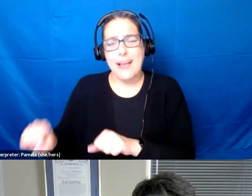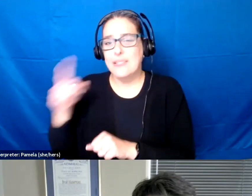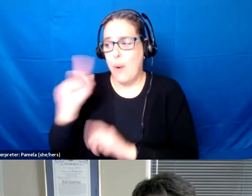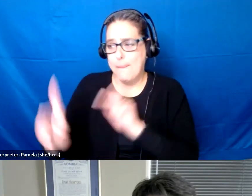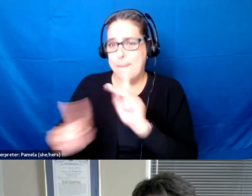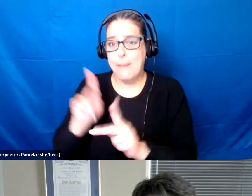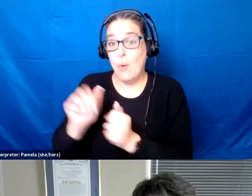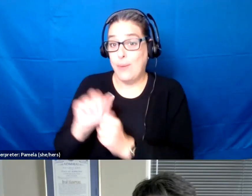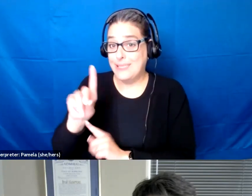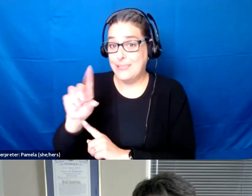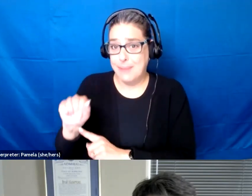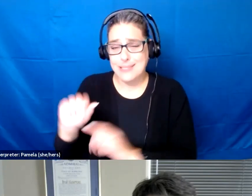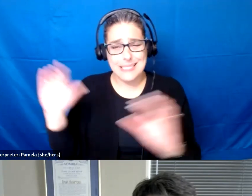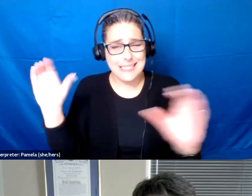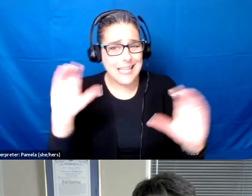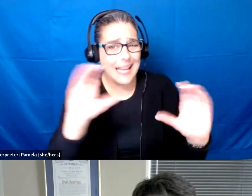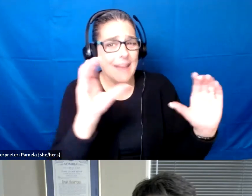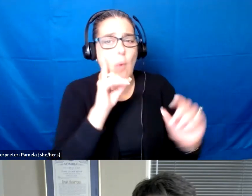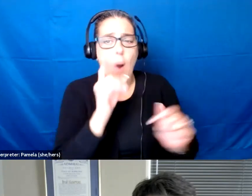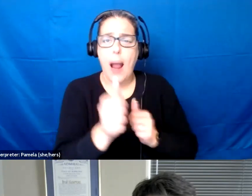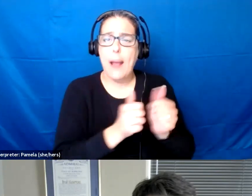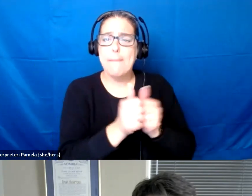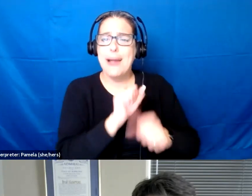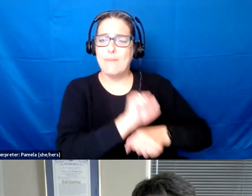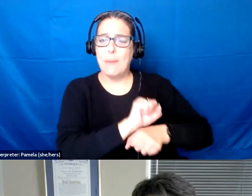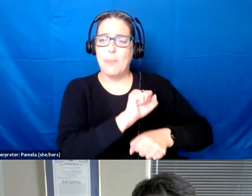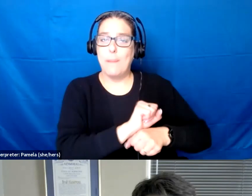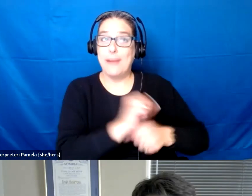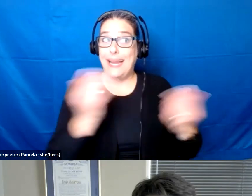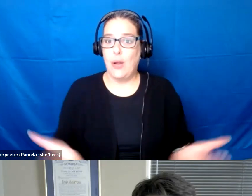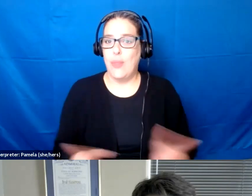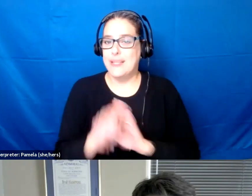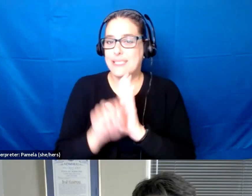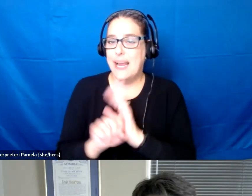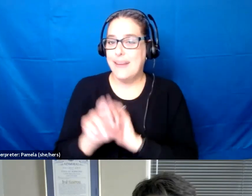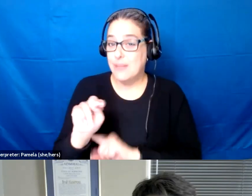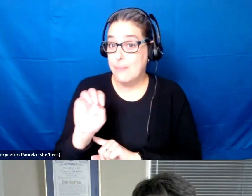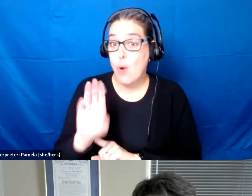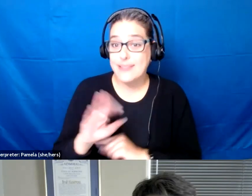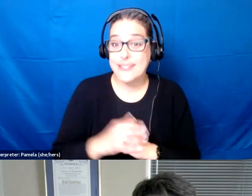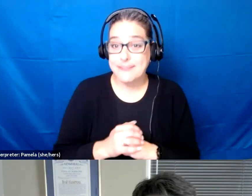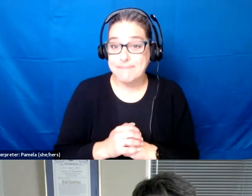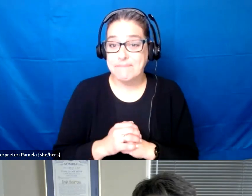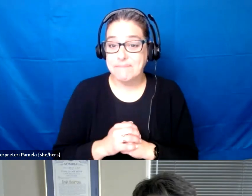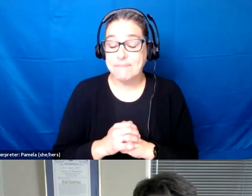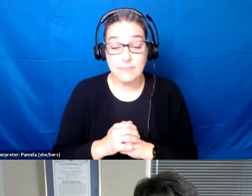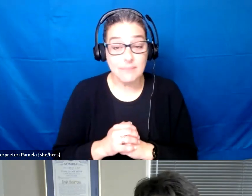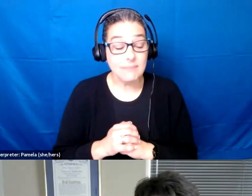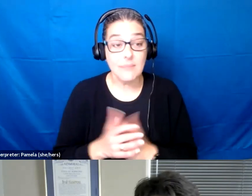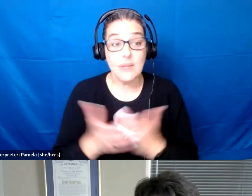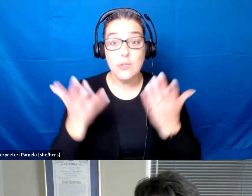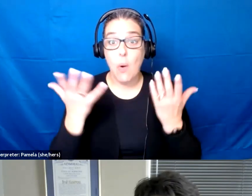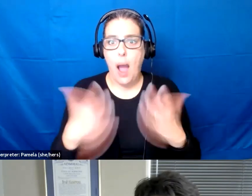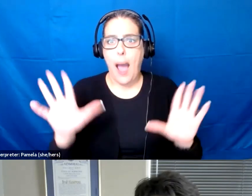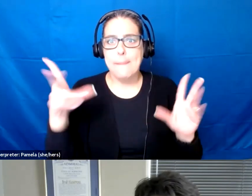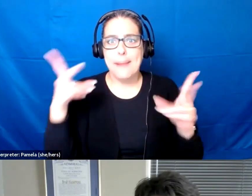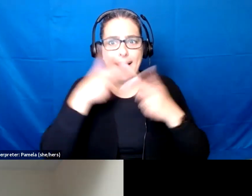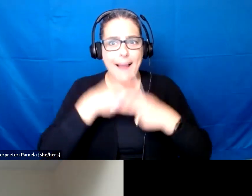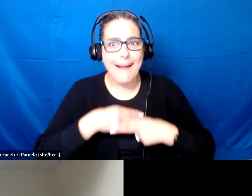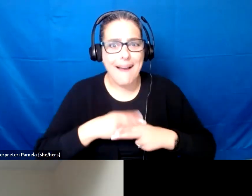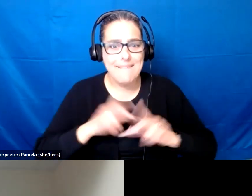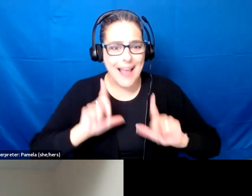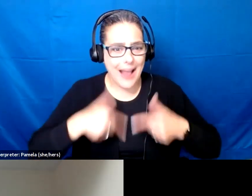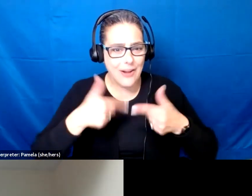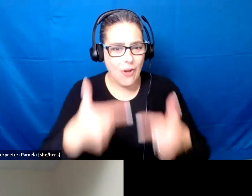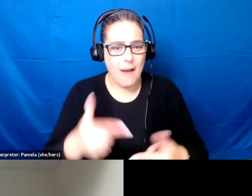disabilities as they seek competitive employment in our state. So with that, I'm going to hand it over to Shauna, who